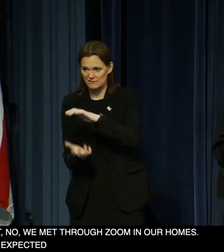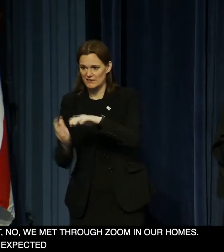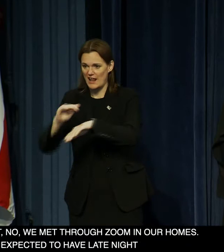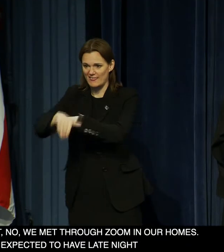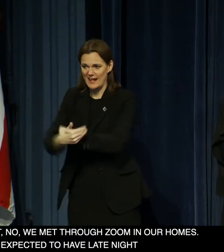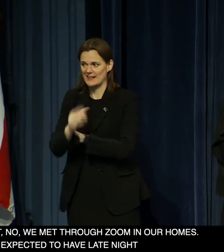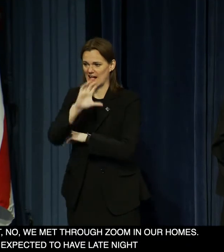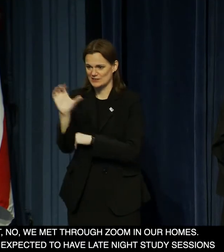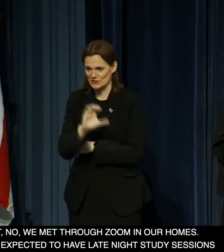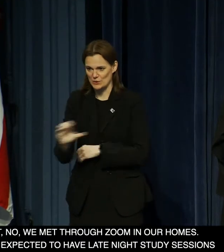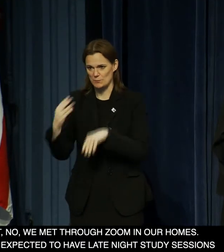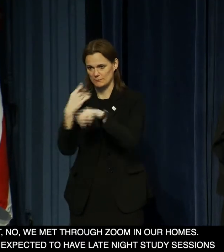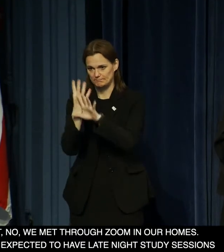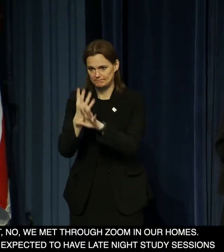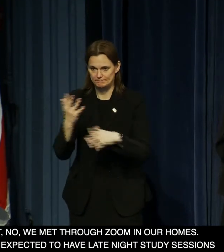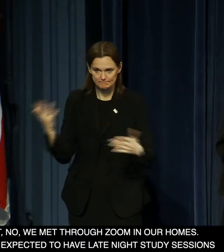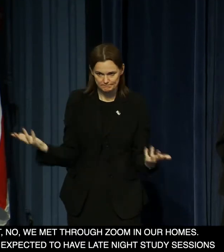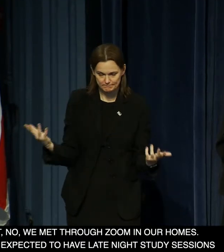Sarah Keeping.